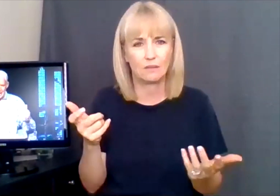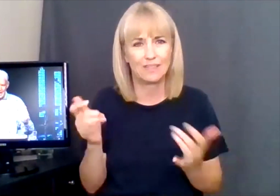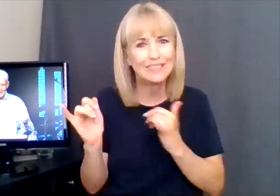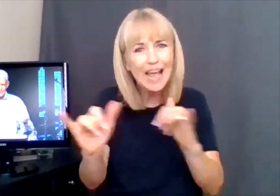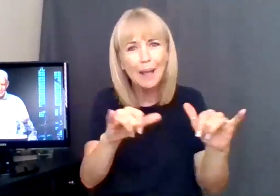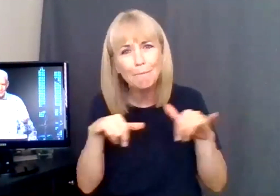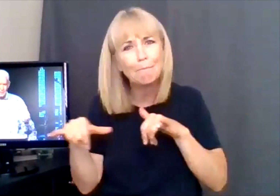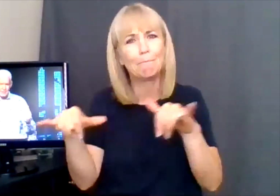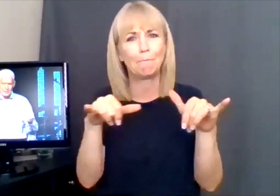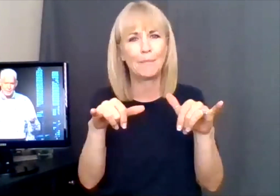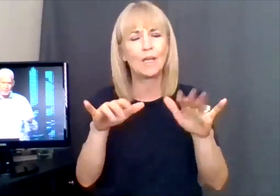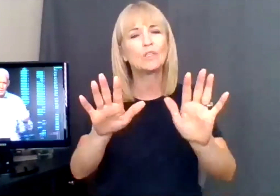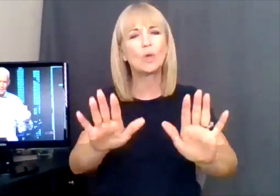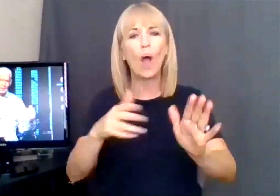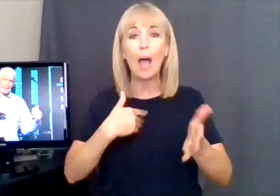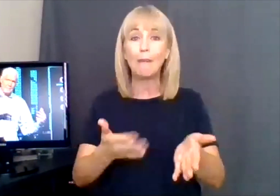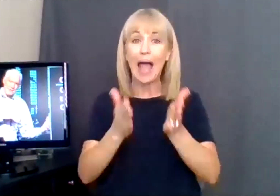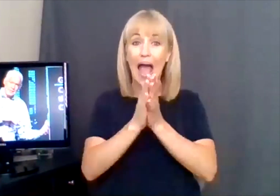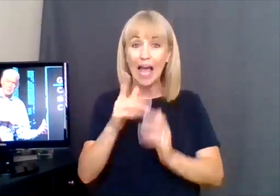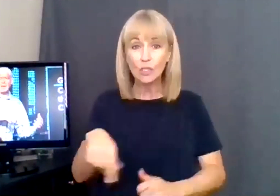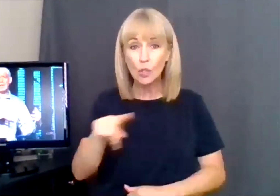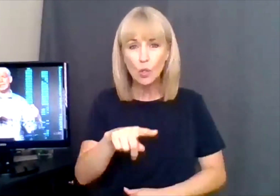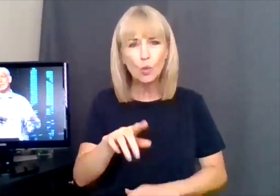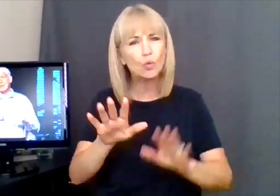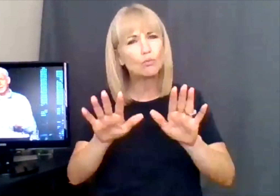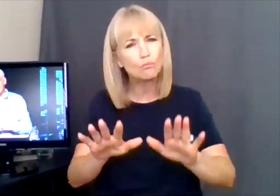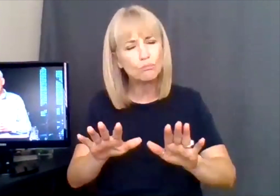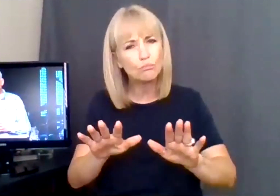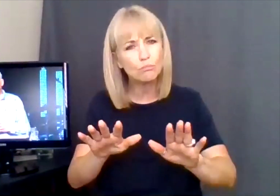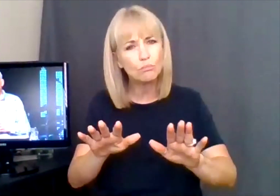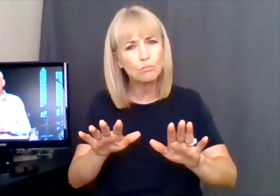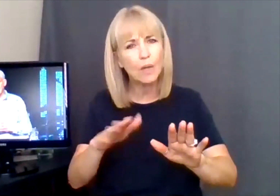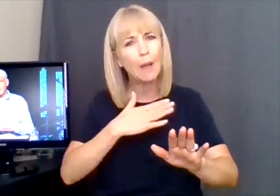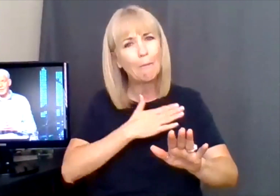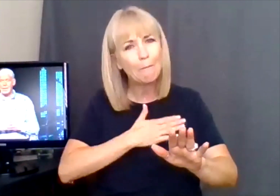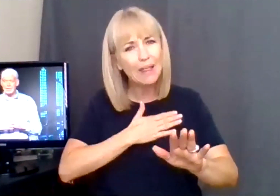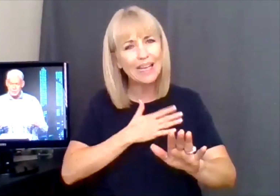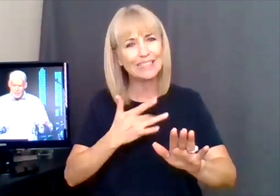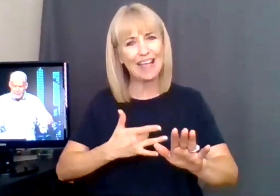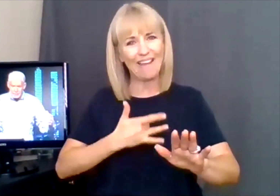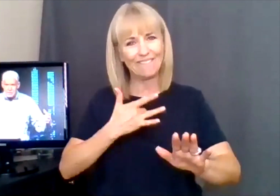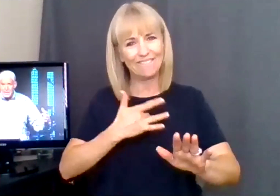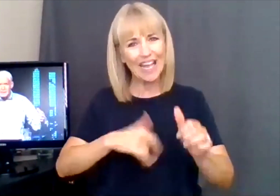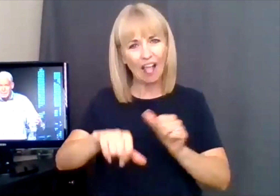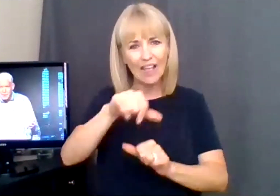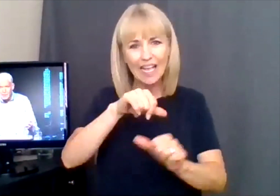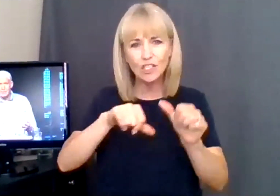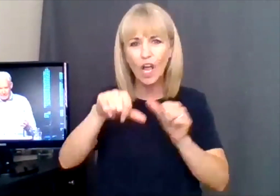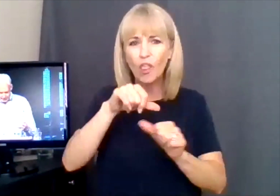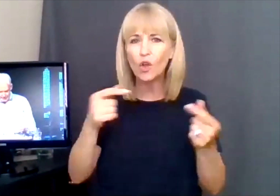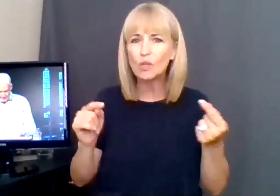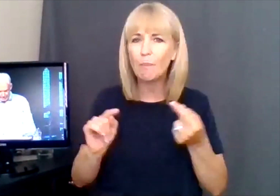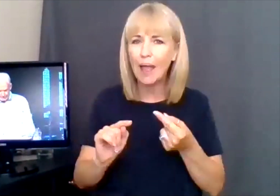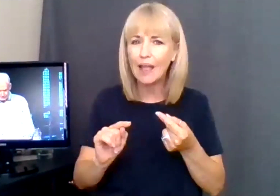just pause and feel the pain of others and try to understand the